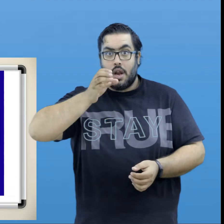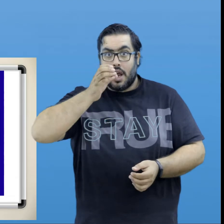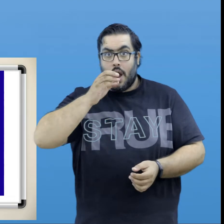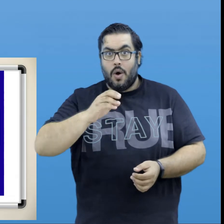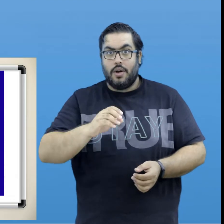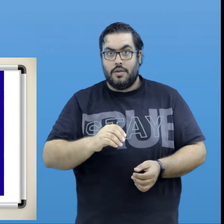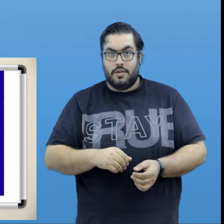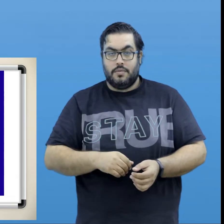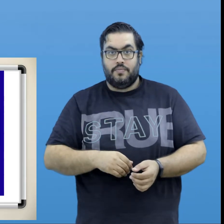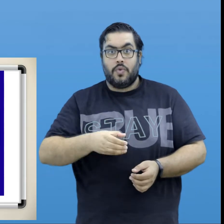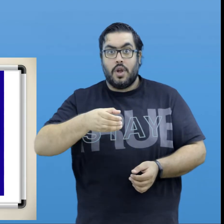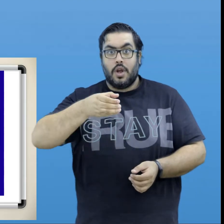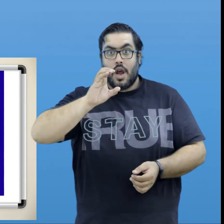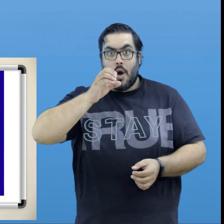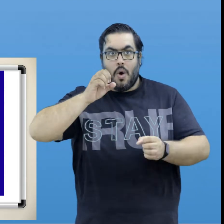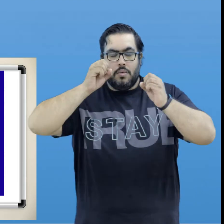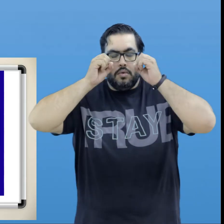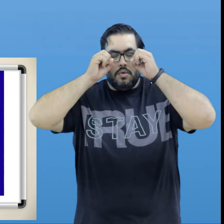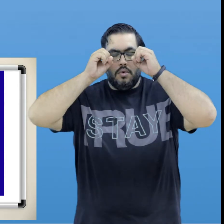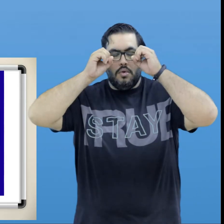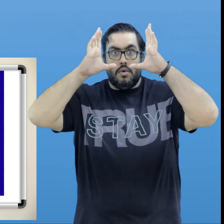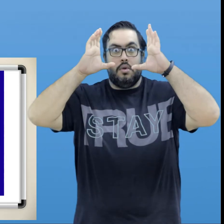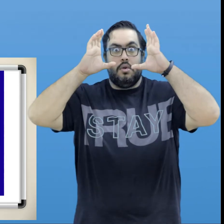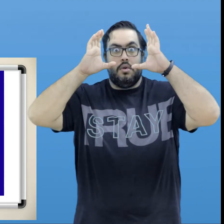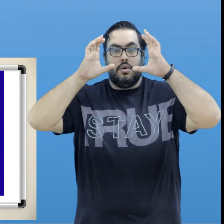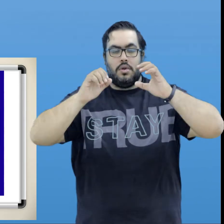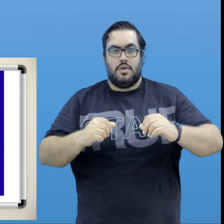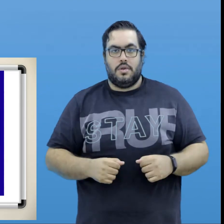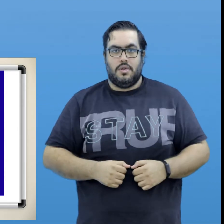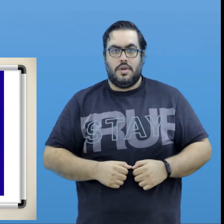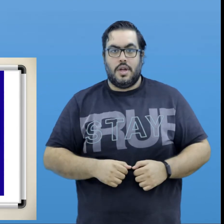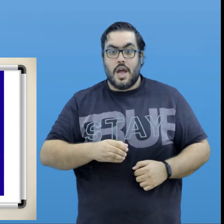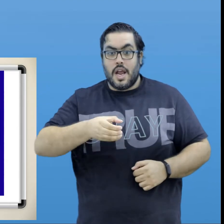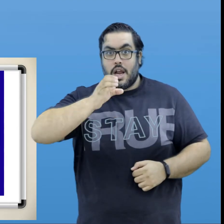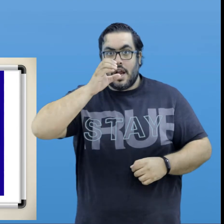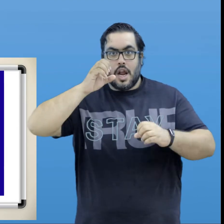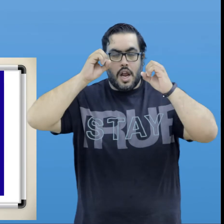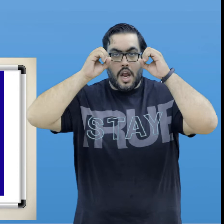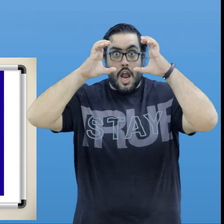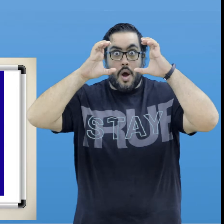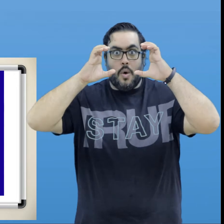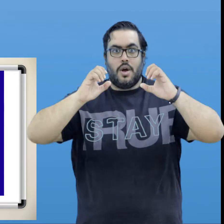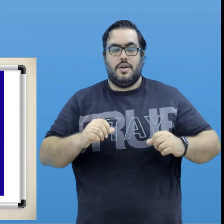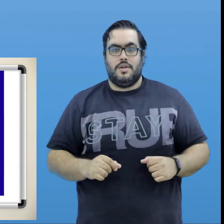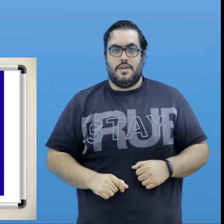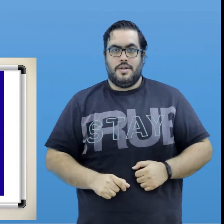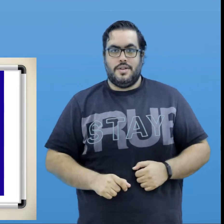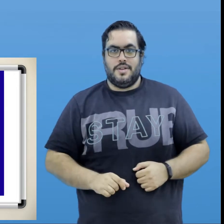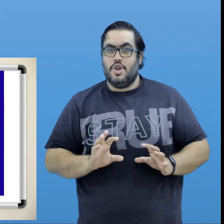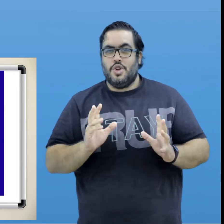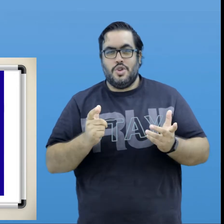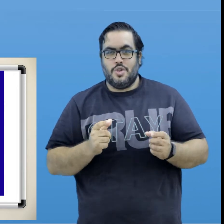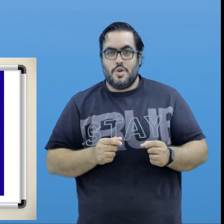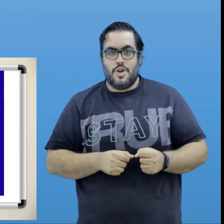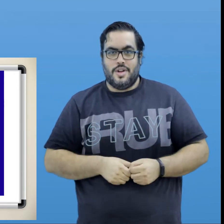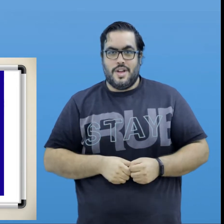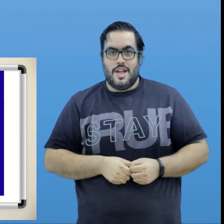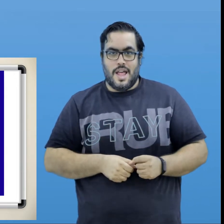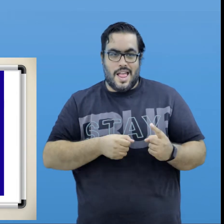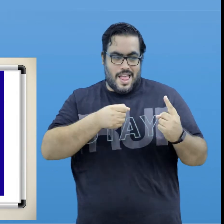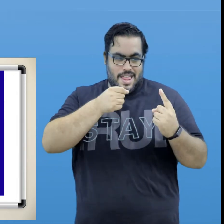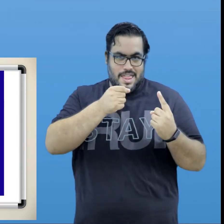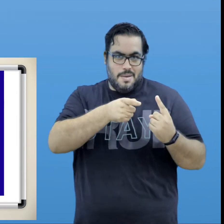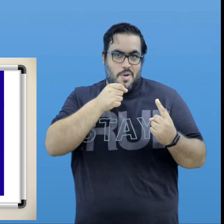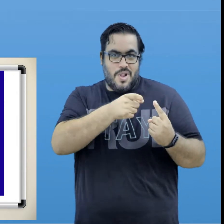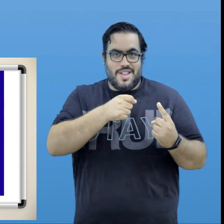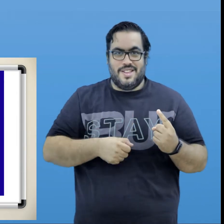caffeine gives us energy. So what does caffeine mean? It's a noun, and it means a stimulant found in tea